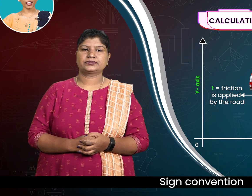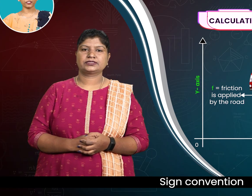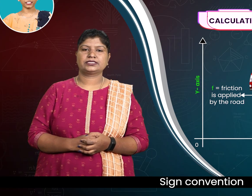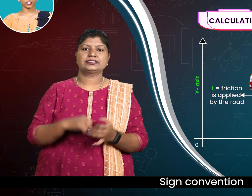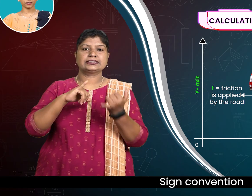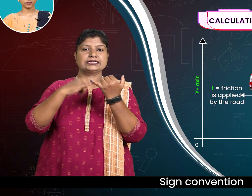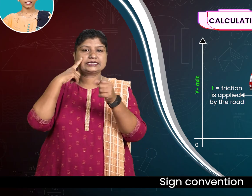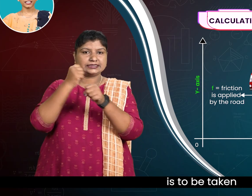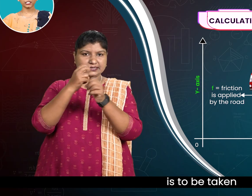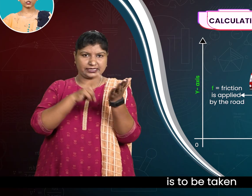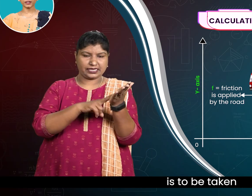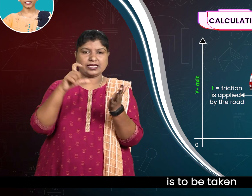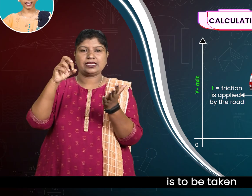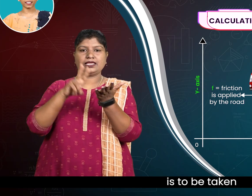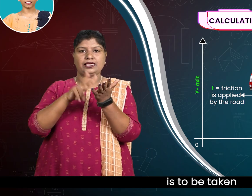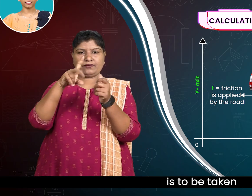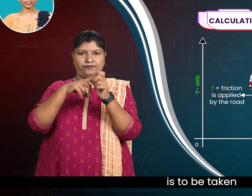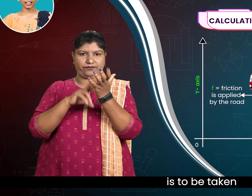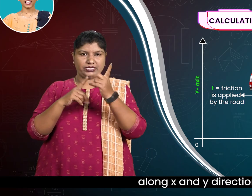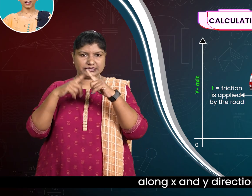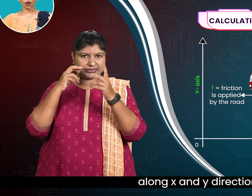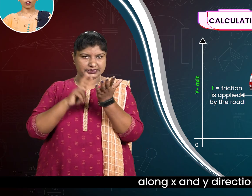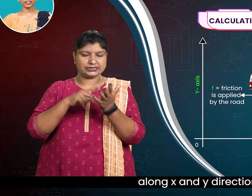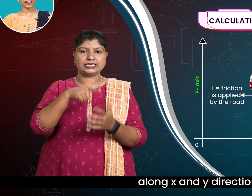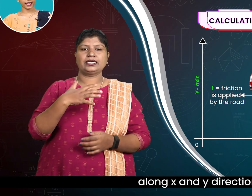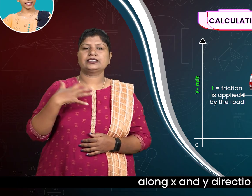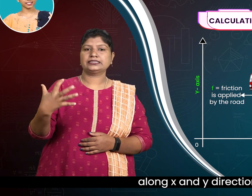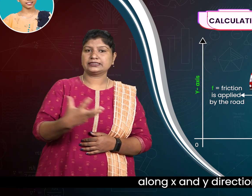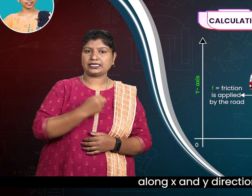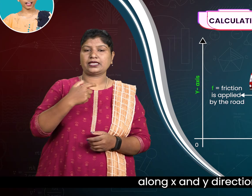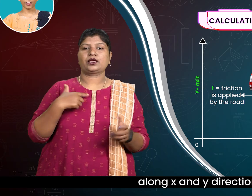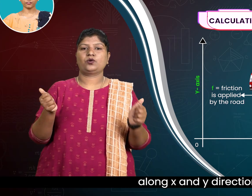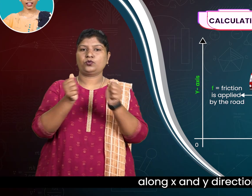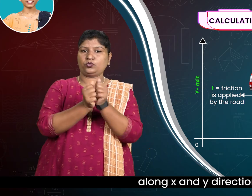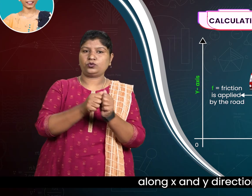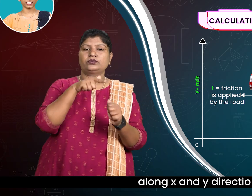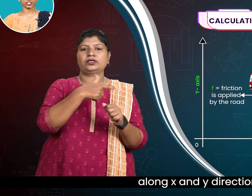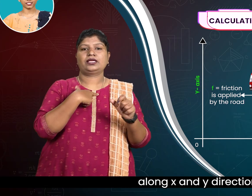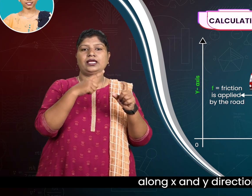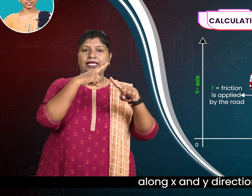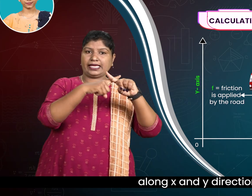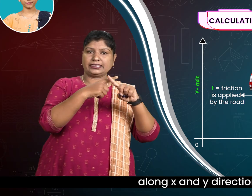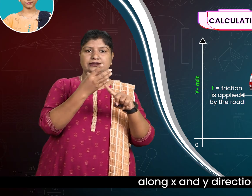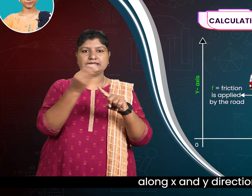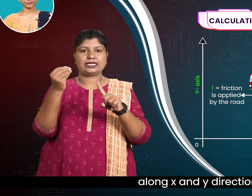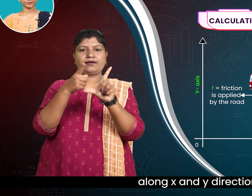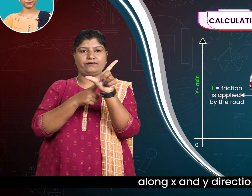Sign convention is to be taken along x and y